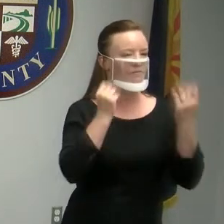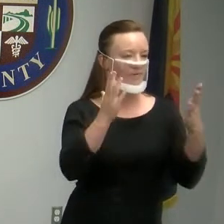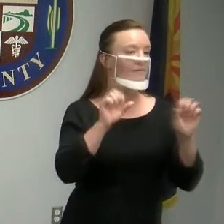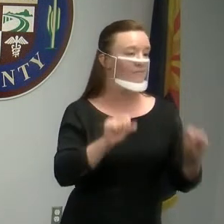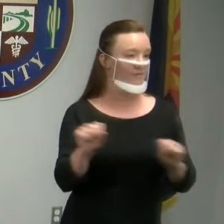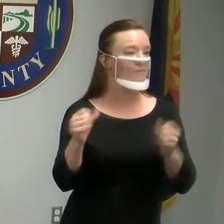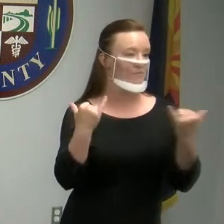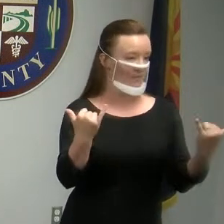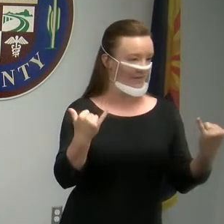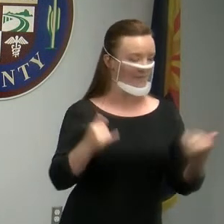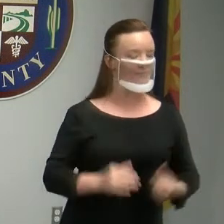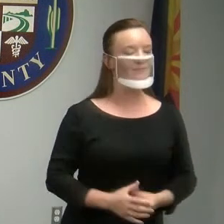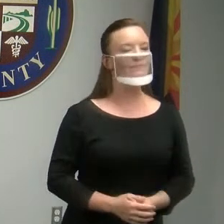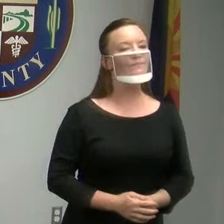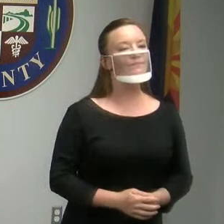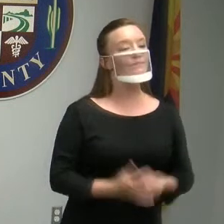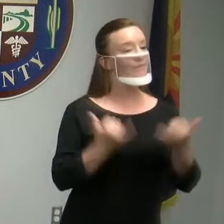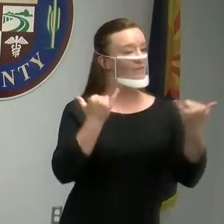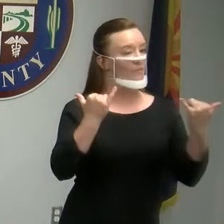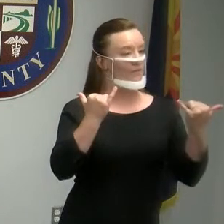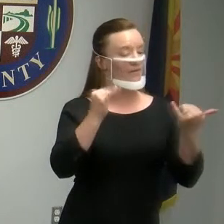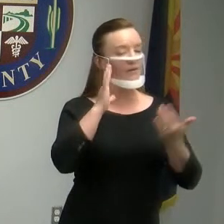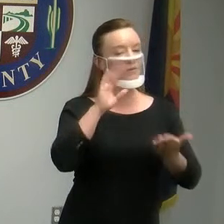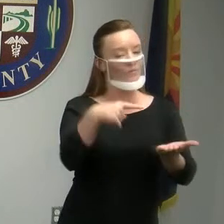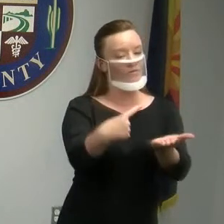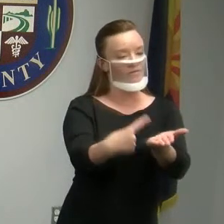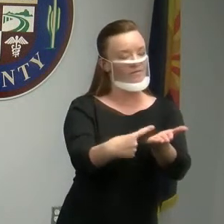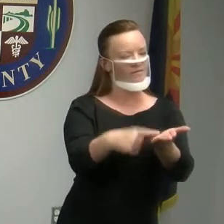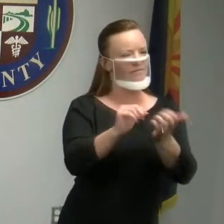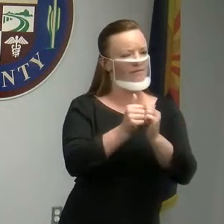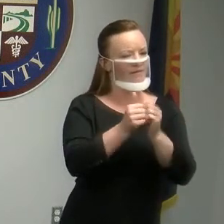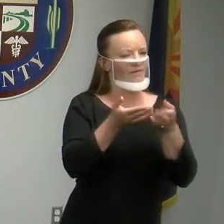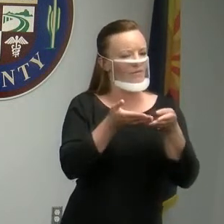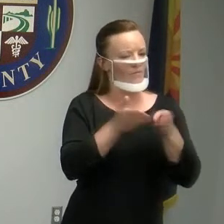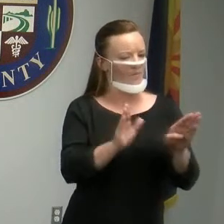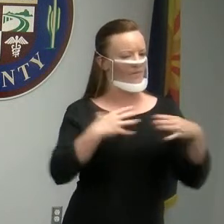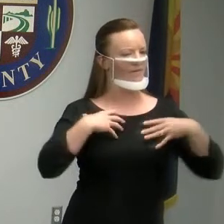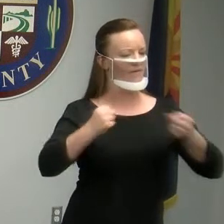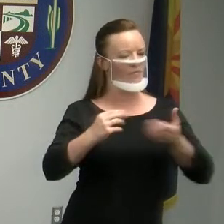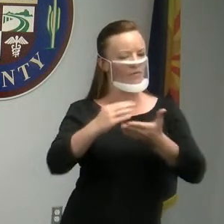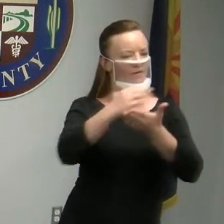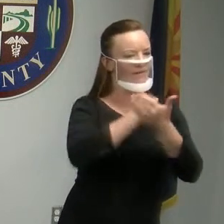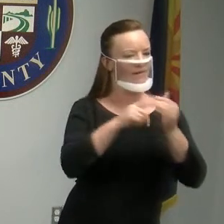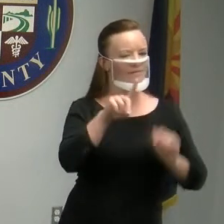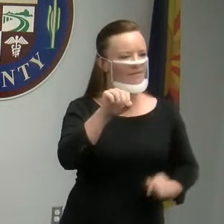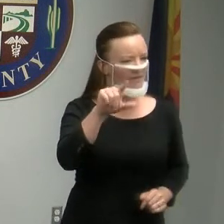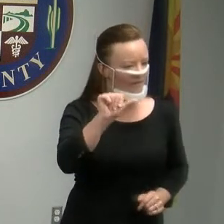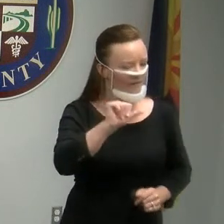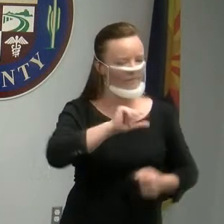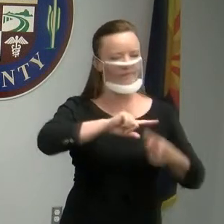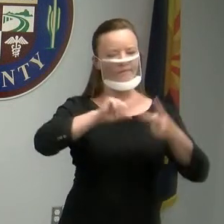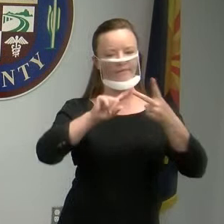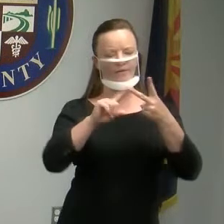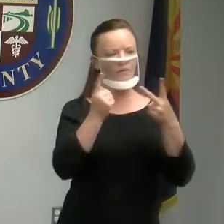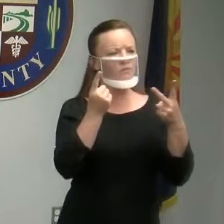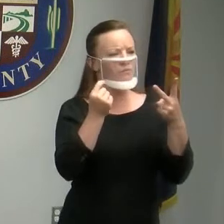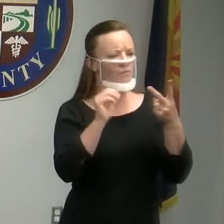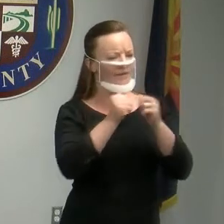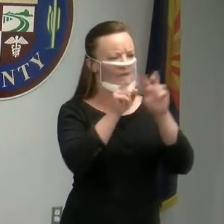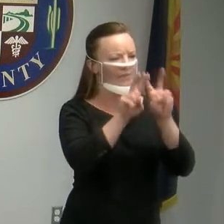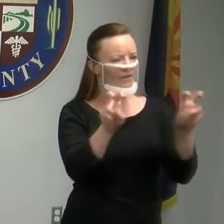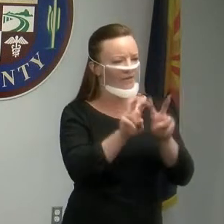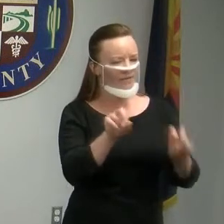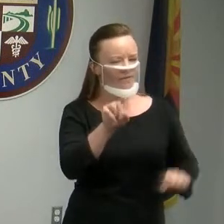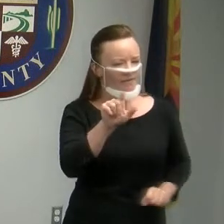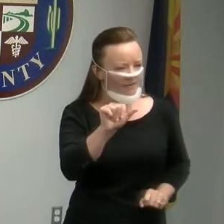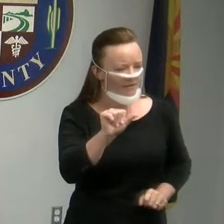can. So today we're going to discuss how public health collects its data, then what do they do when they analyze that data